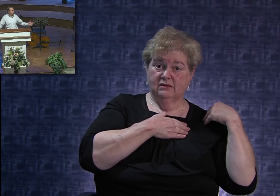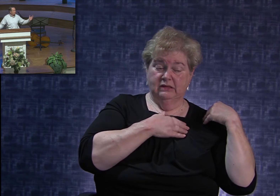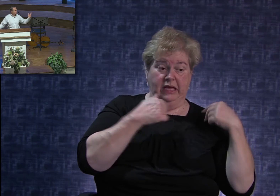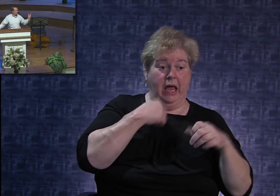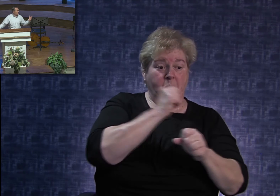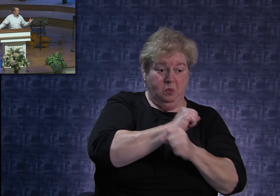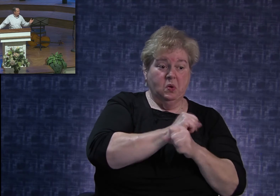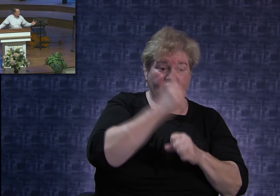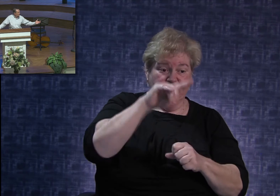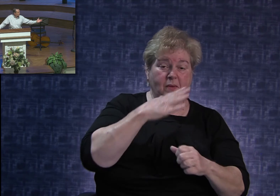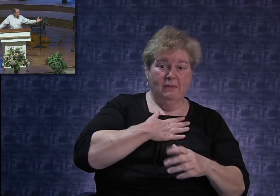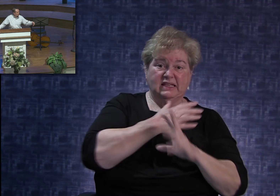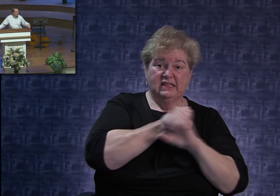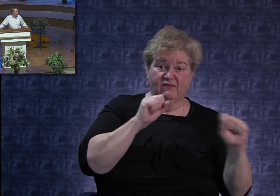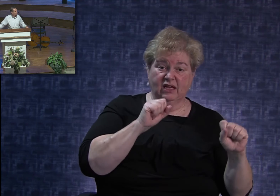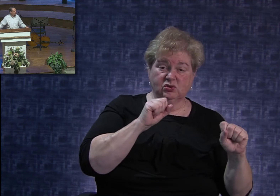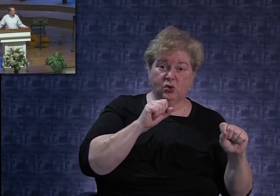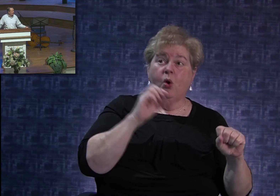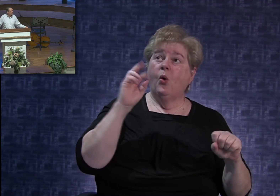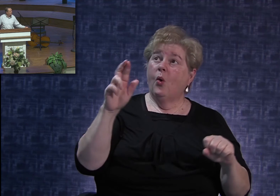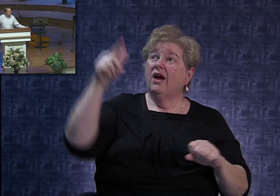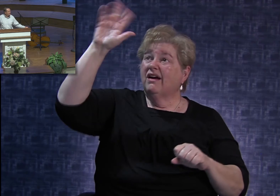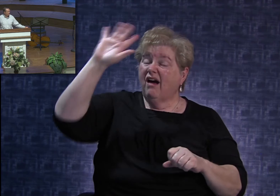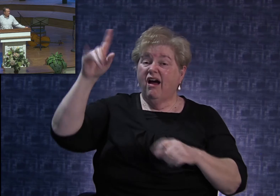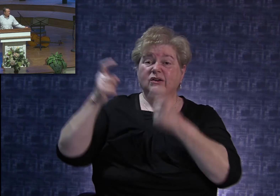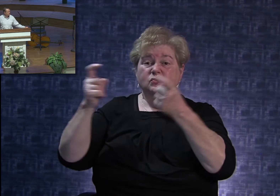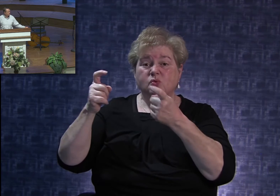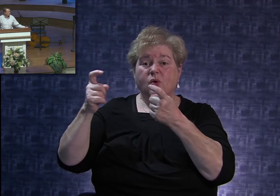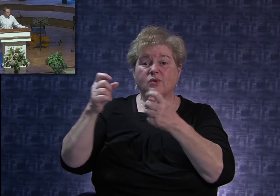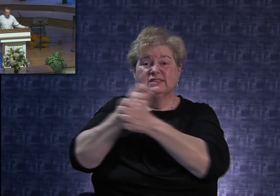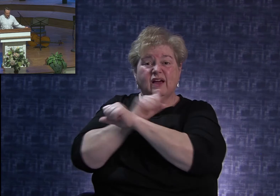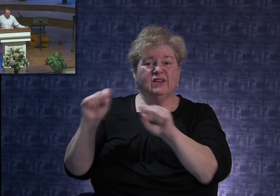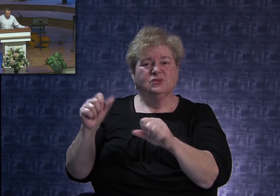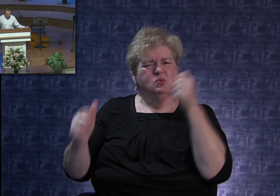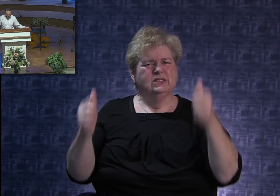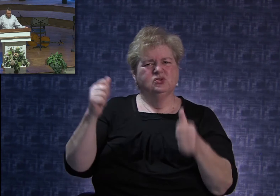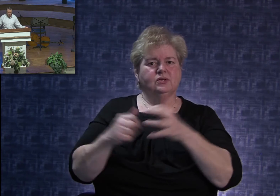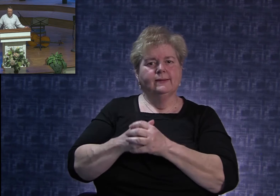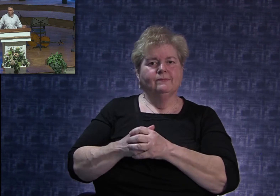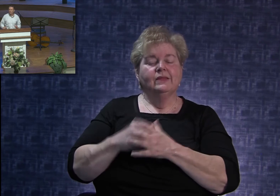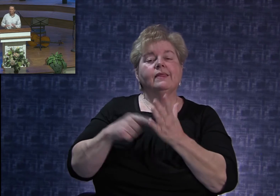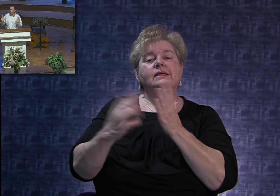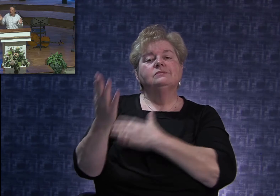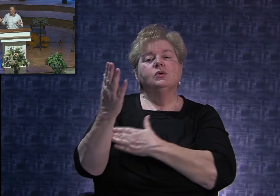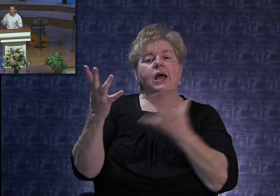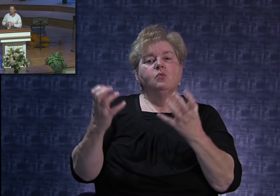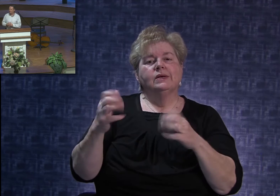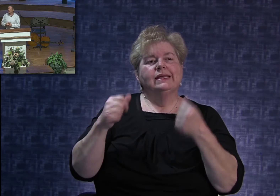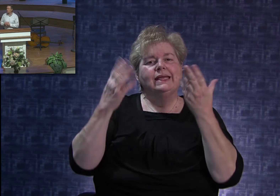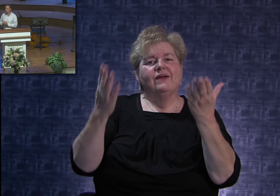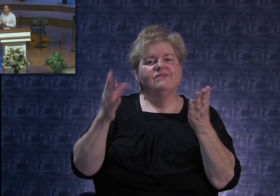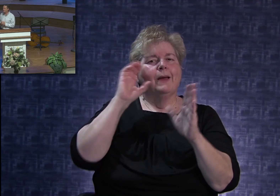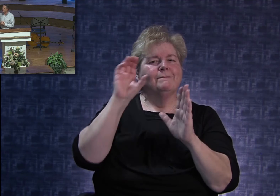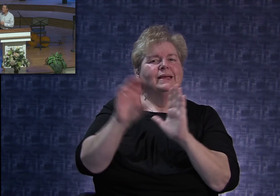salvation simply under the sovereignty of God? Which is it? And so this morning, I want to put up a little picture here